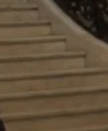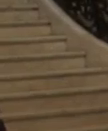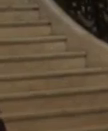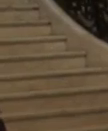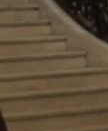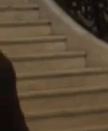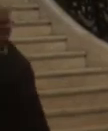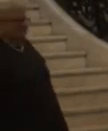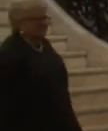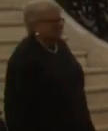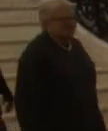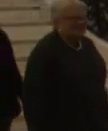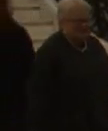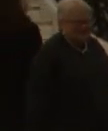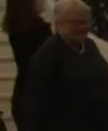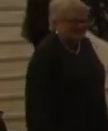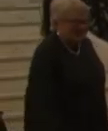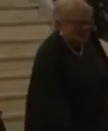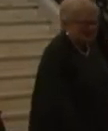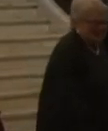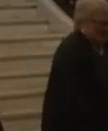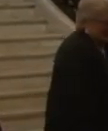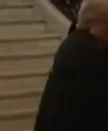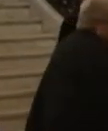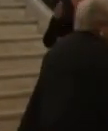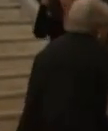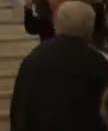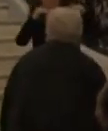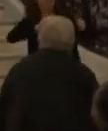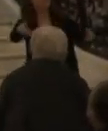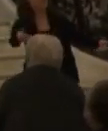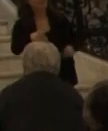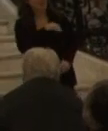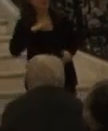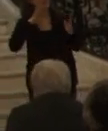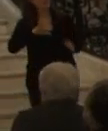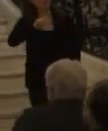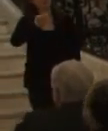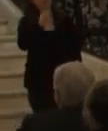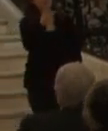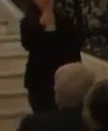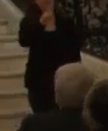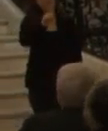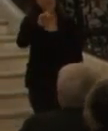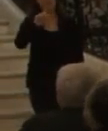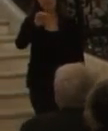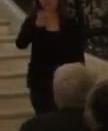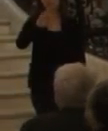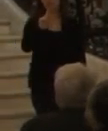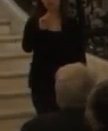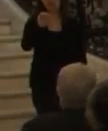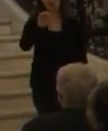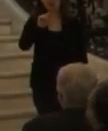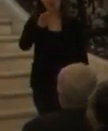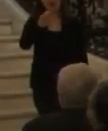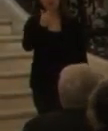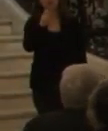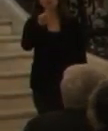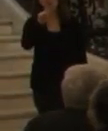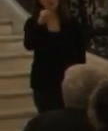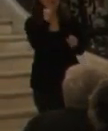Next, we had invited Commissioner David D'Arcangelo to come and speak. And at the last minute, he couldn't